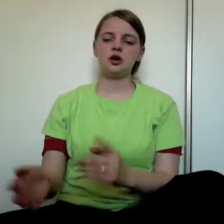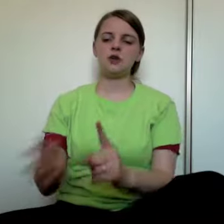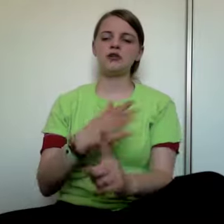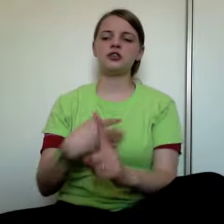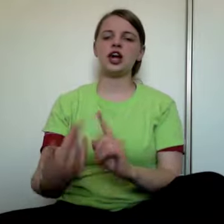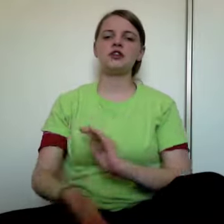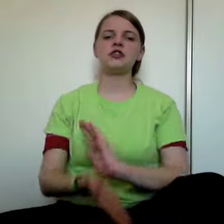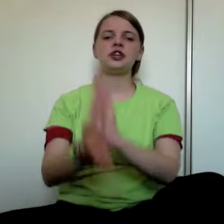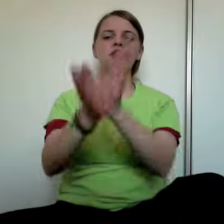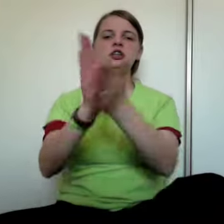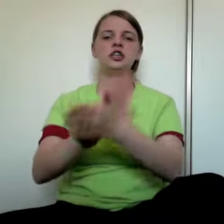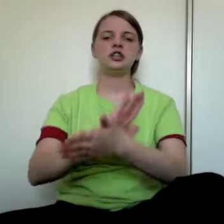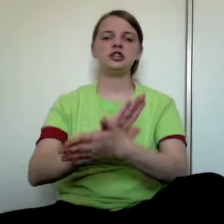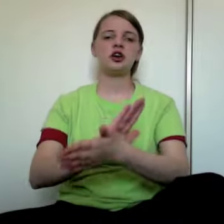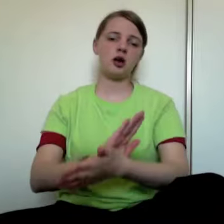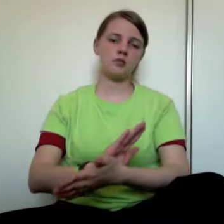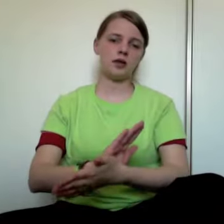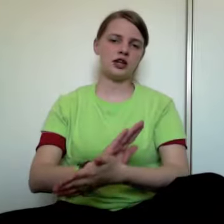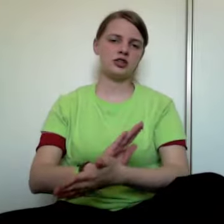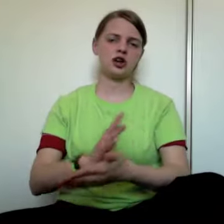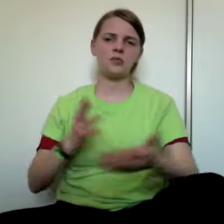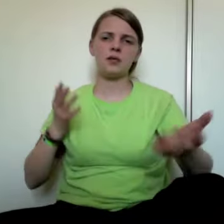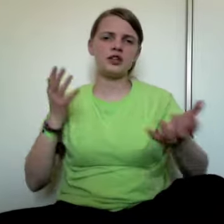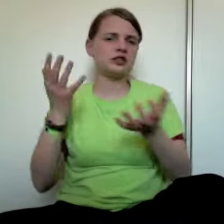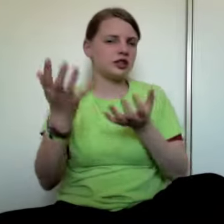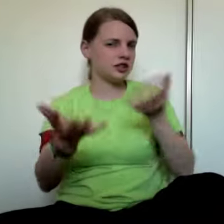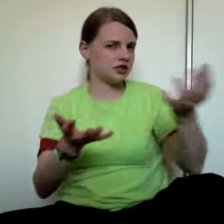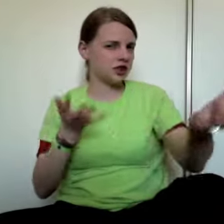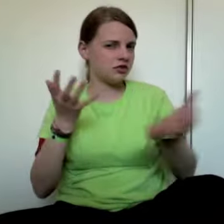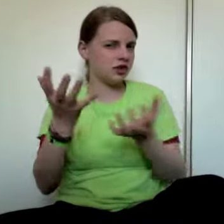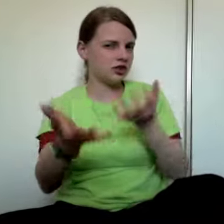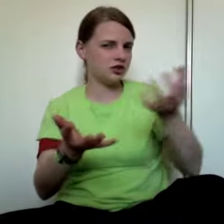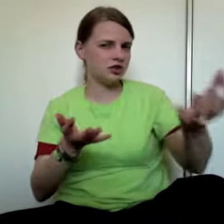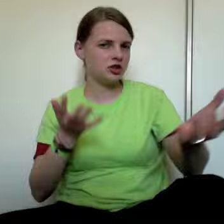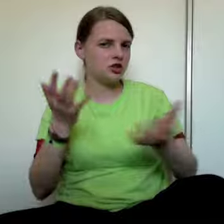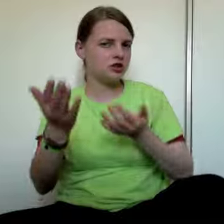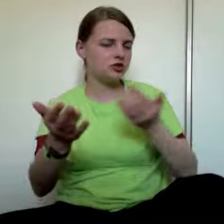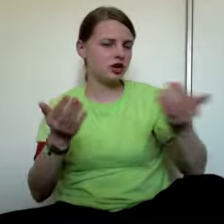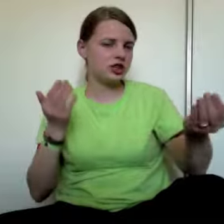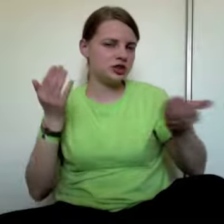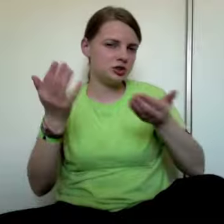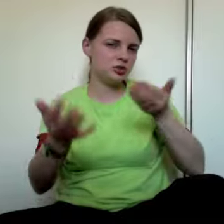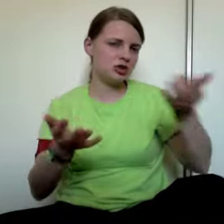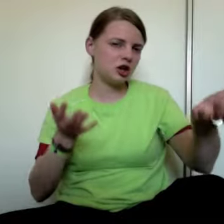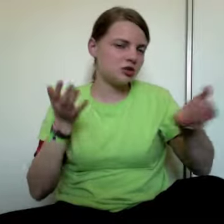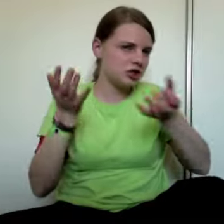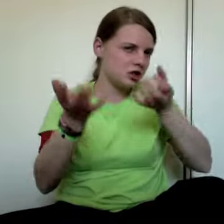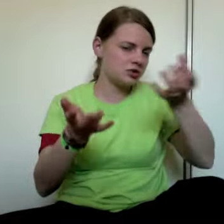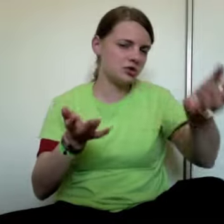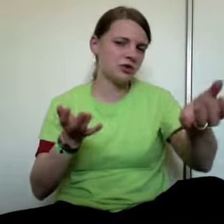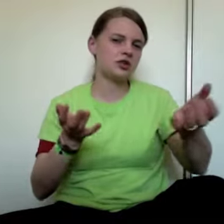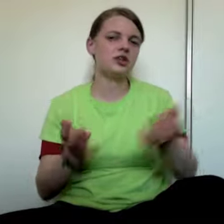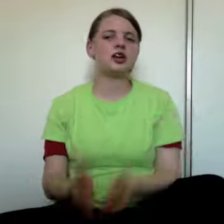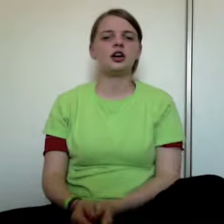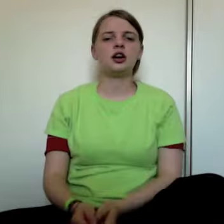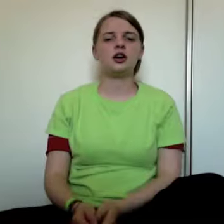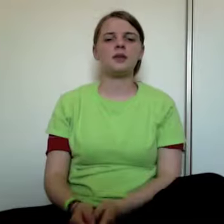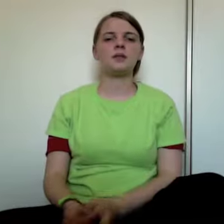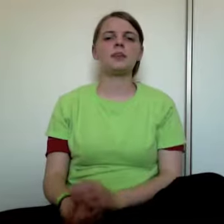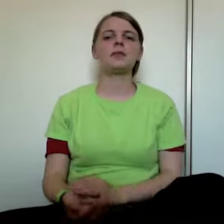So flattery leads to compromise. So compromise is like this, kind of like you're trying to negotiate with someone.